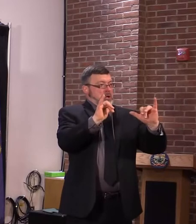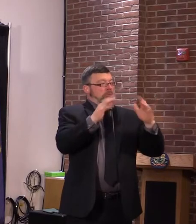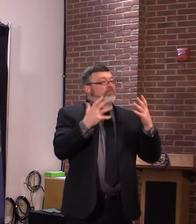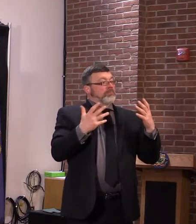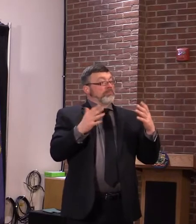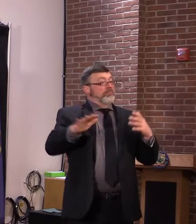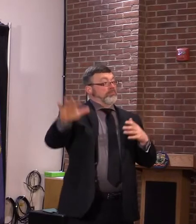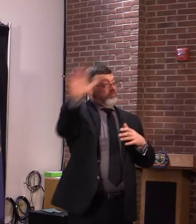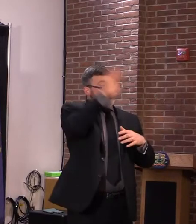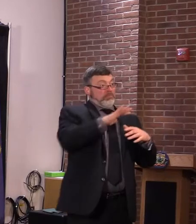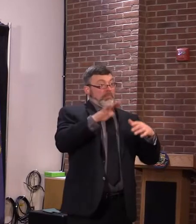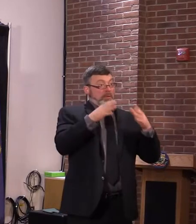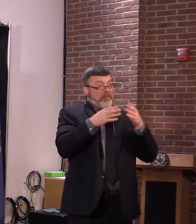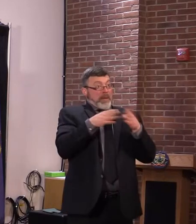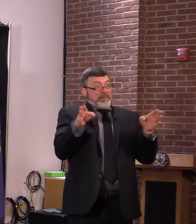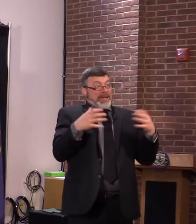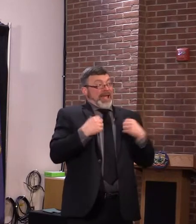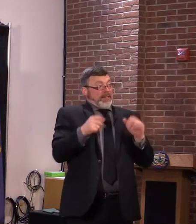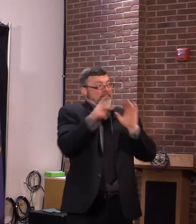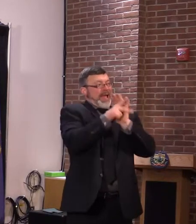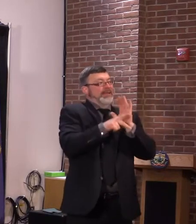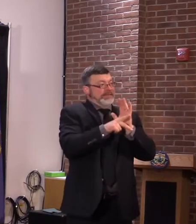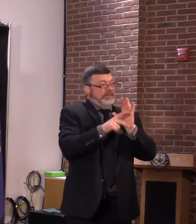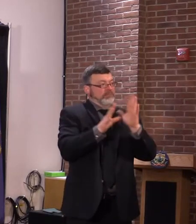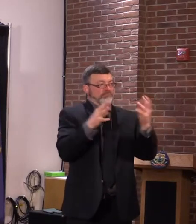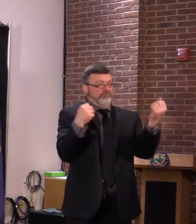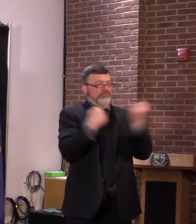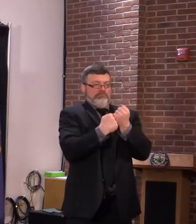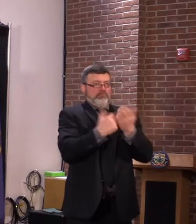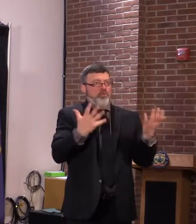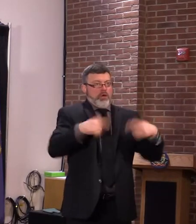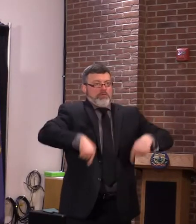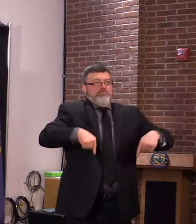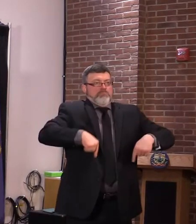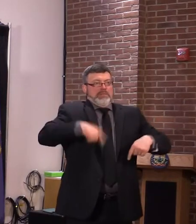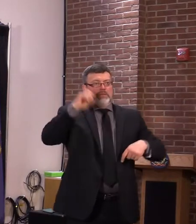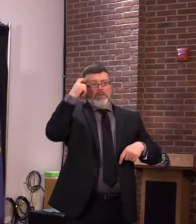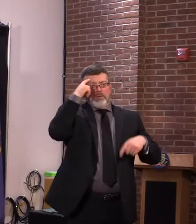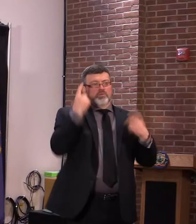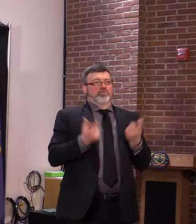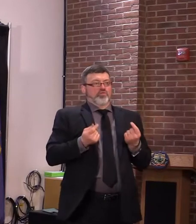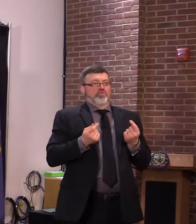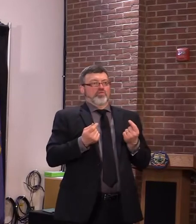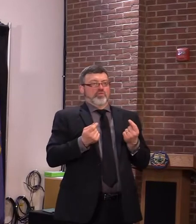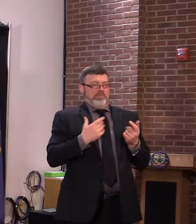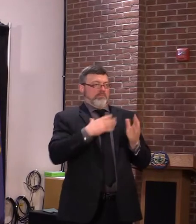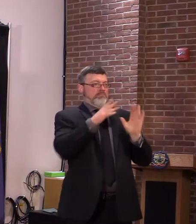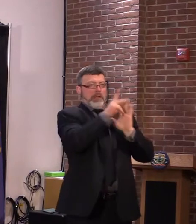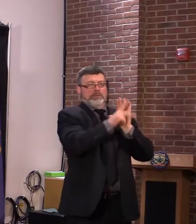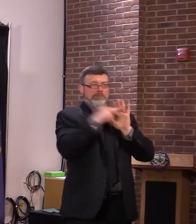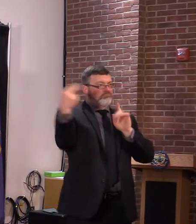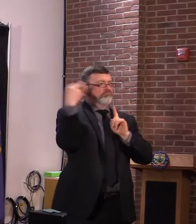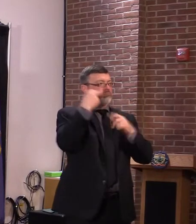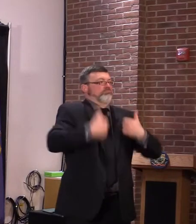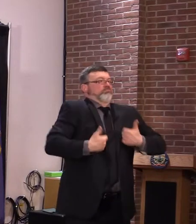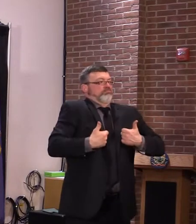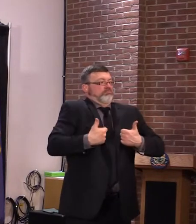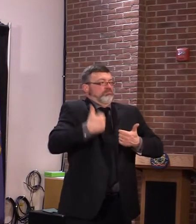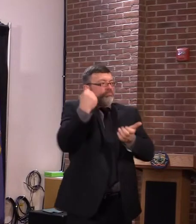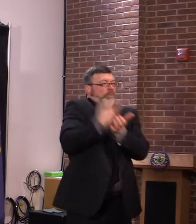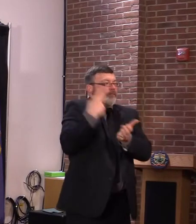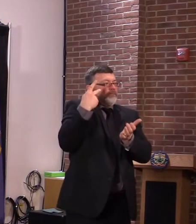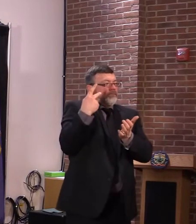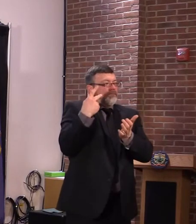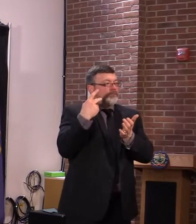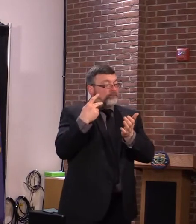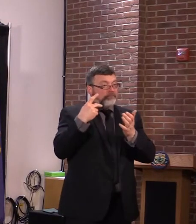leaders, the Association of State and Territorial Health Officials, the Council of State and Territorial Epidemiologists,